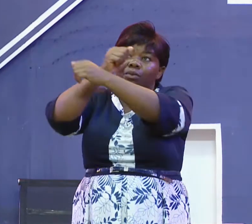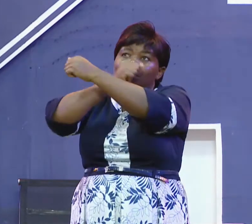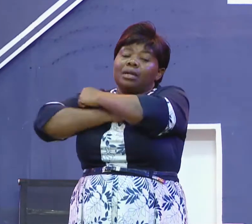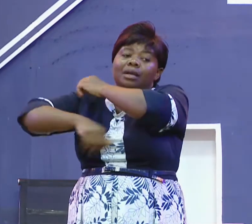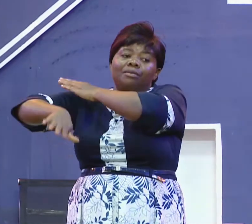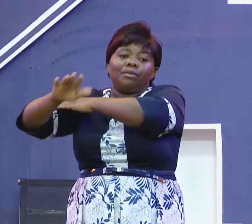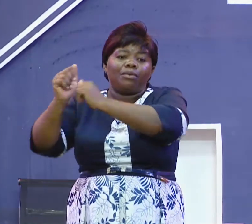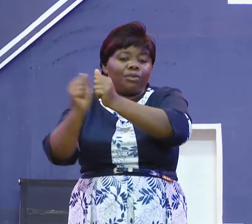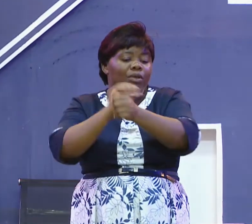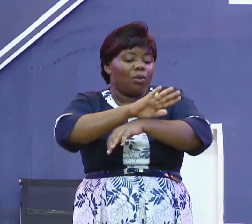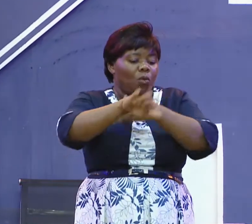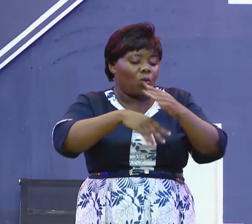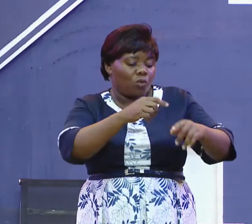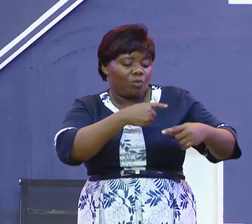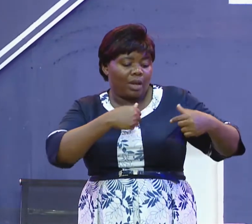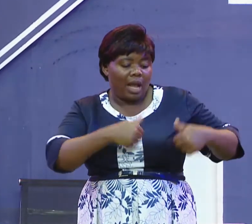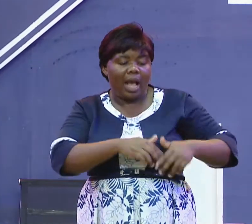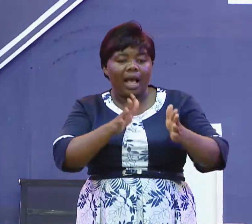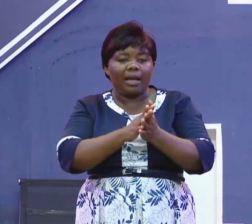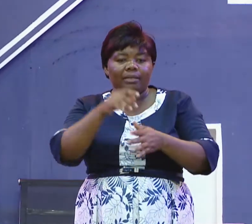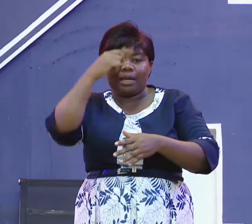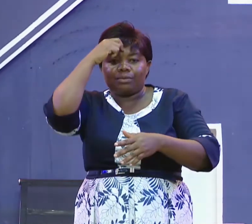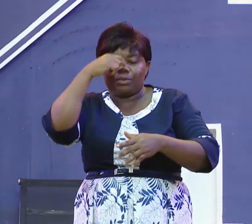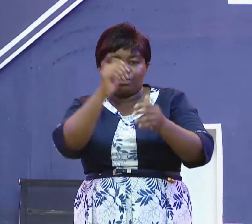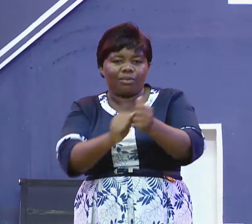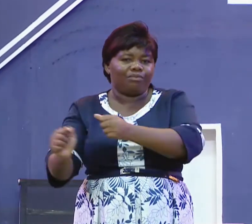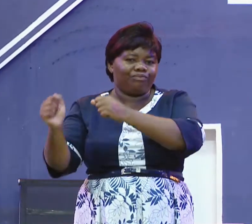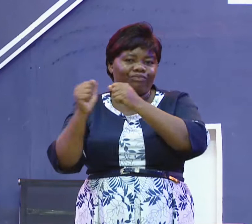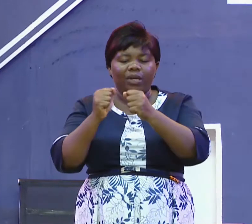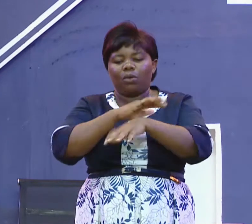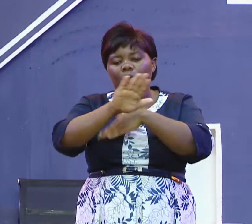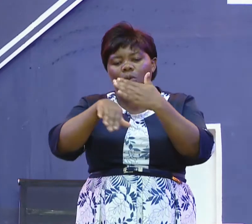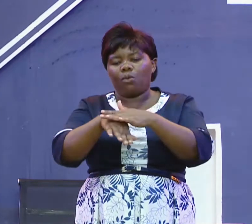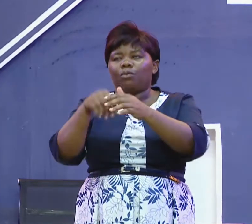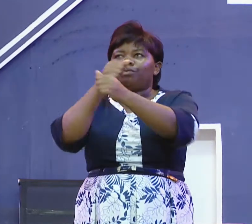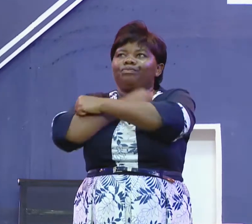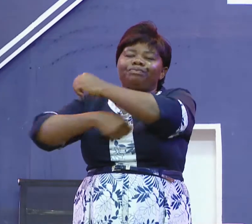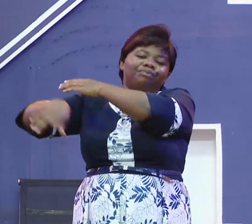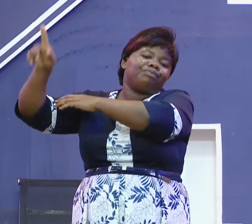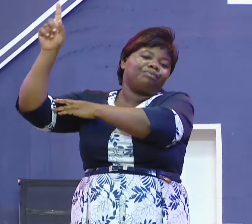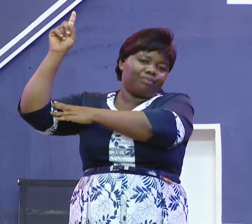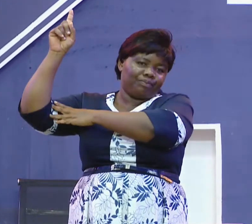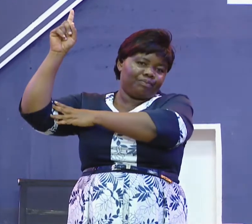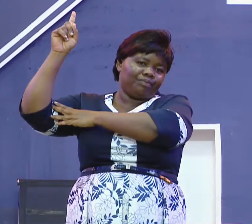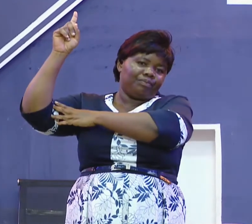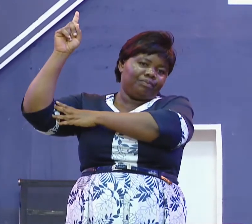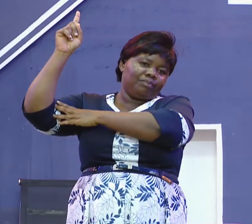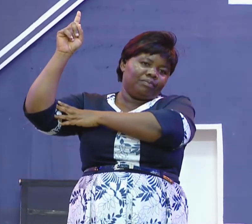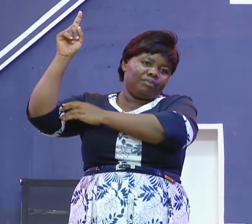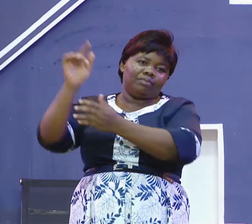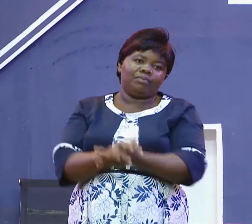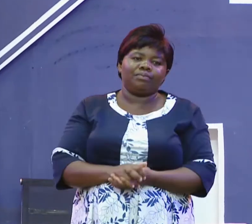gaffe, n'amagezi gaffe, n'obusobozi bwaffe bwonna. It sends us to love God with all